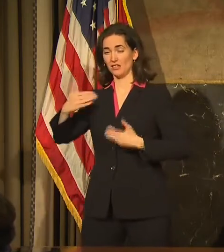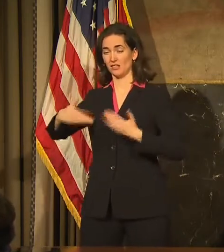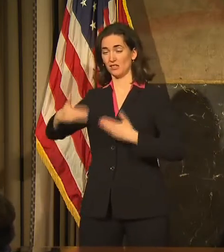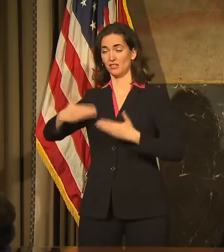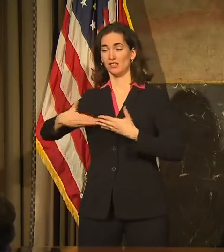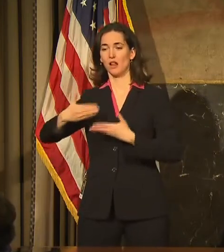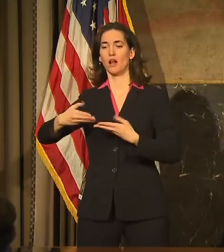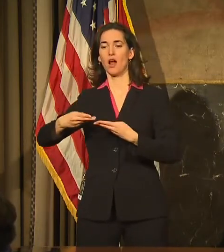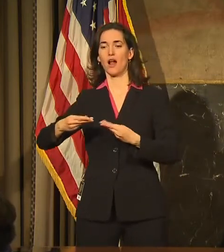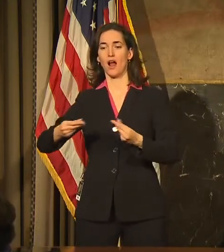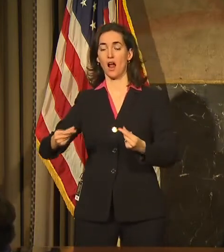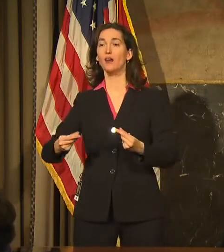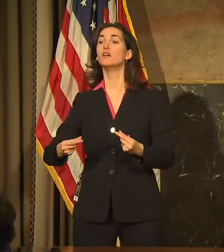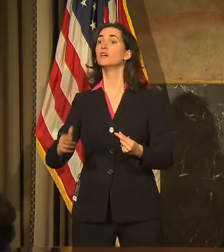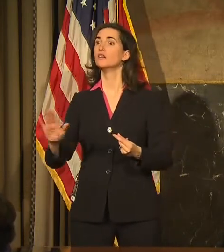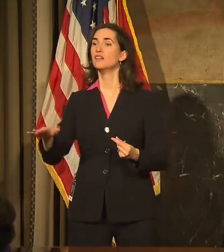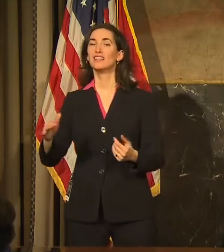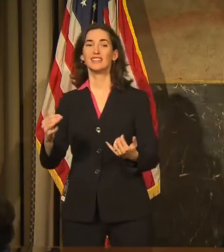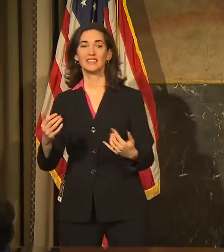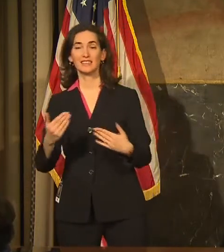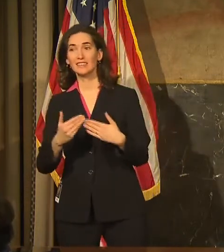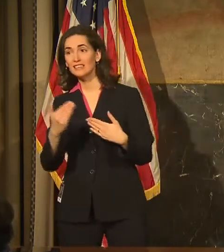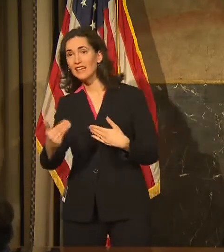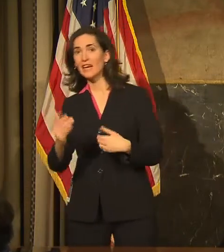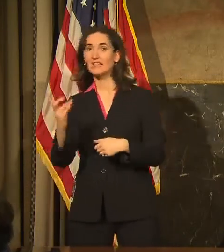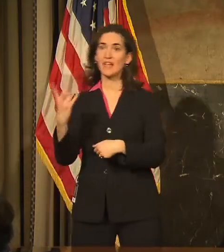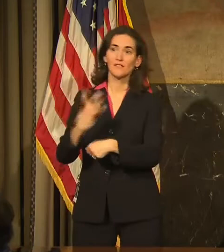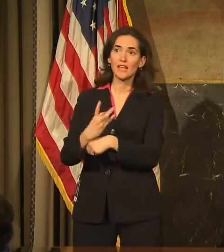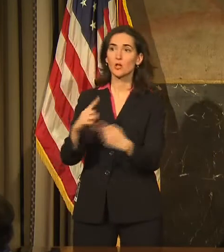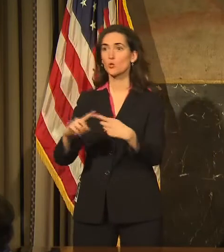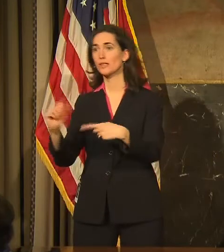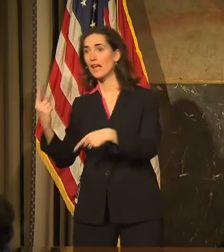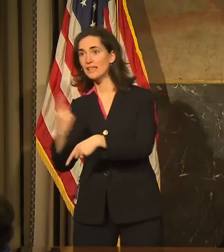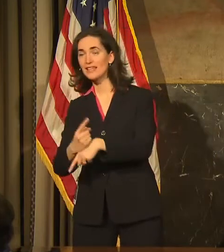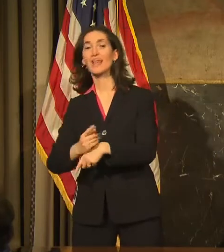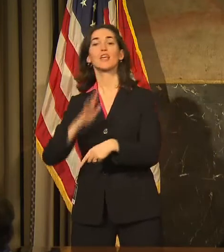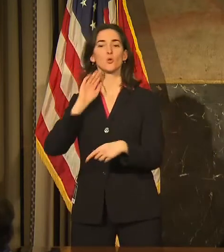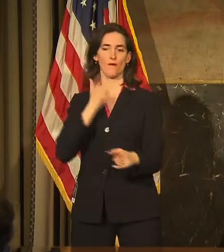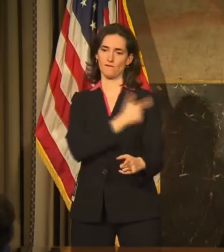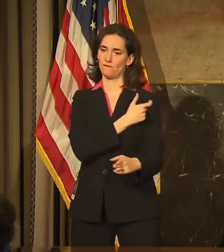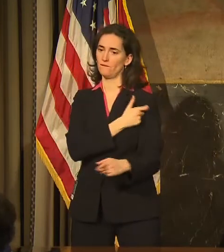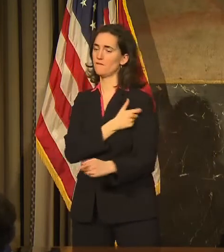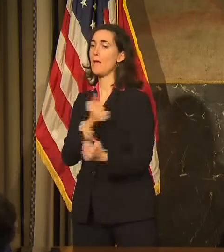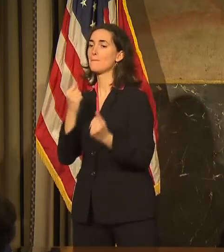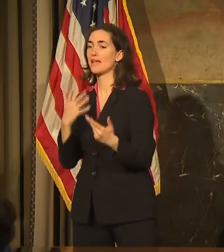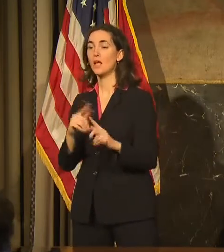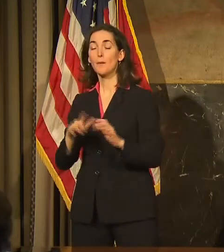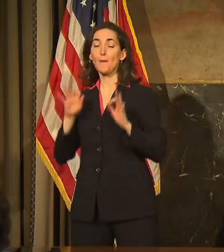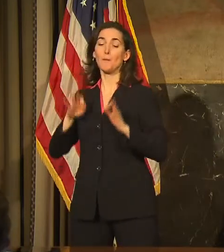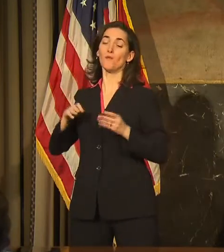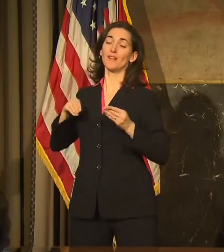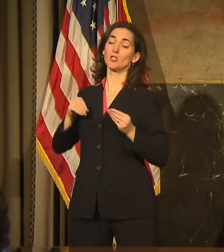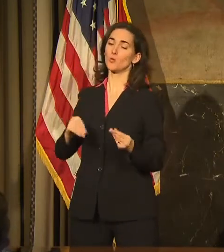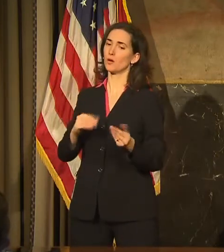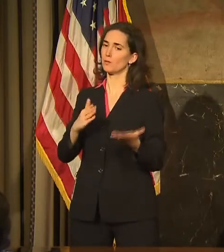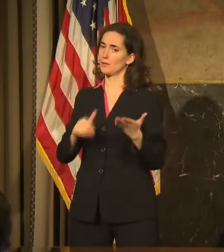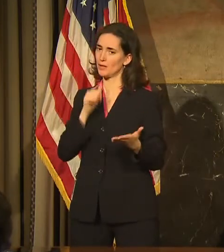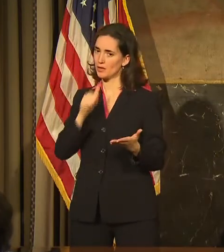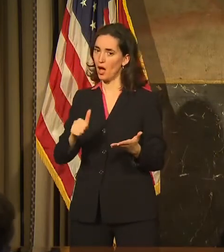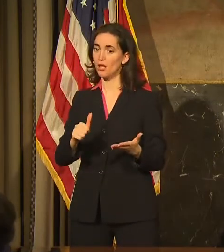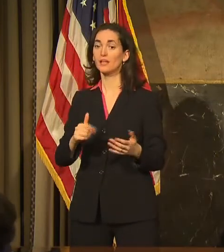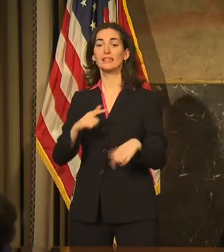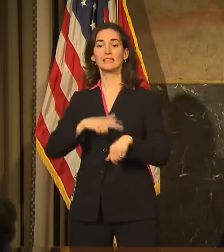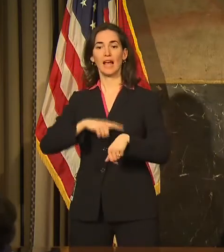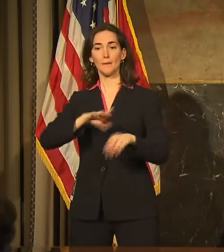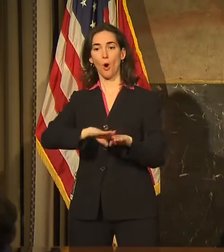And we're going to get a lot of people vaccinated over the next 7 to 10 days too. It just won't be quite as smooth, and we may have to be open later at night. We may